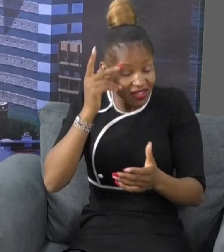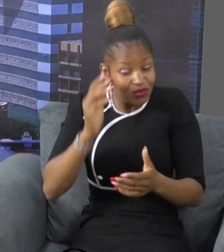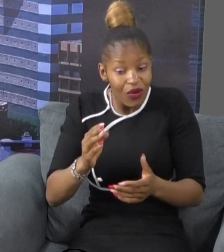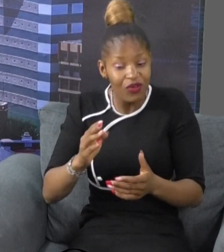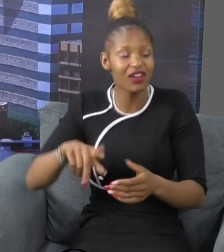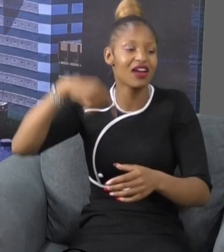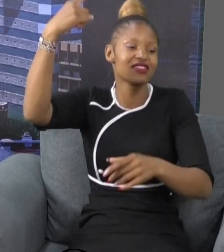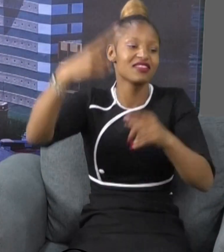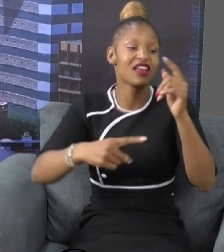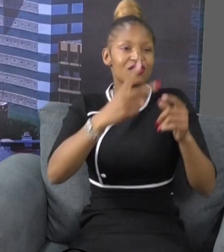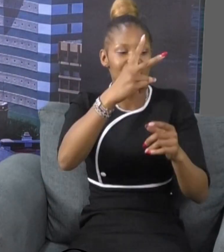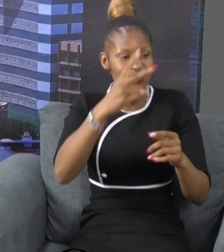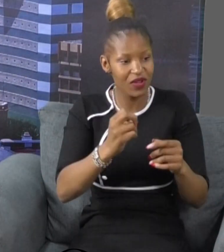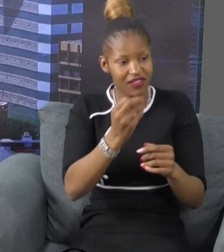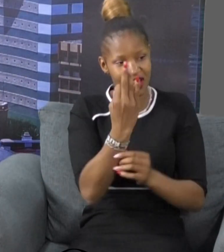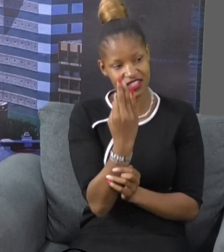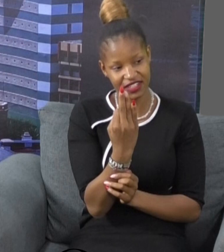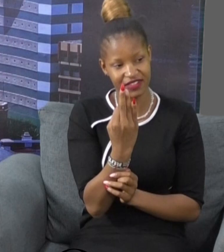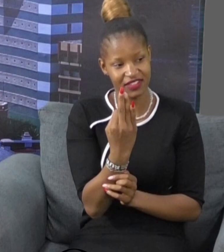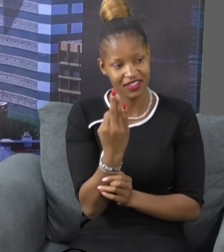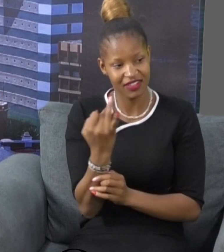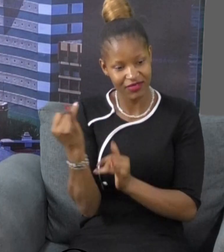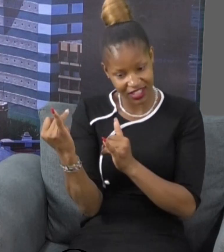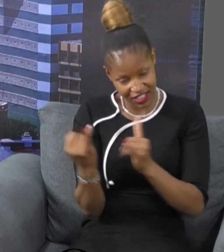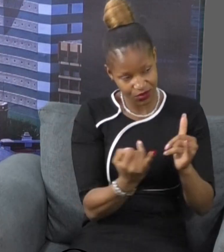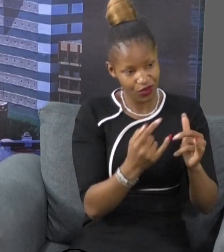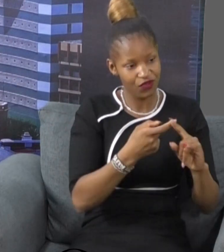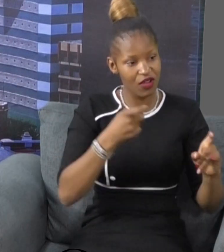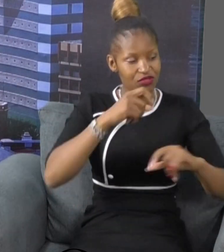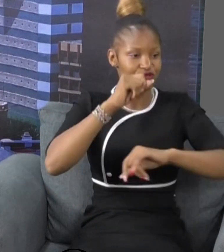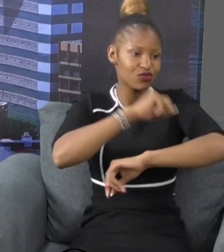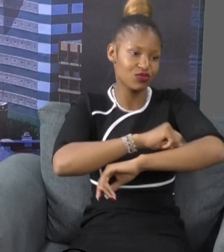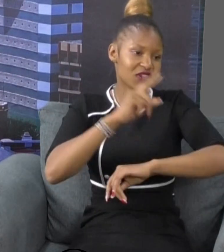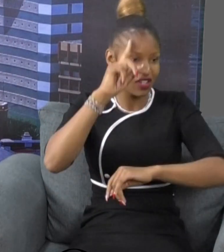and that is where we started together with the deaf from 2013.